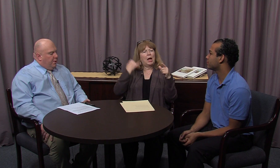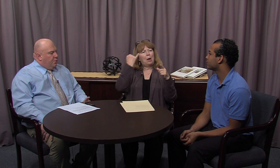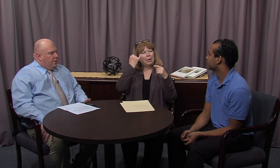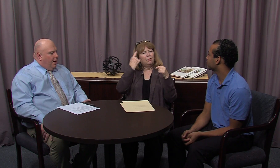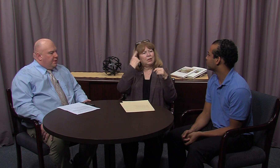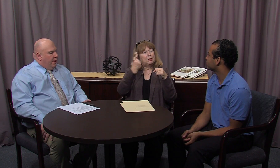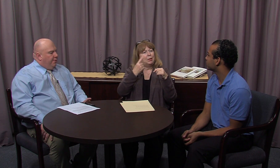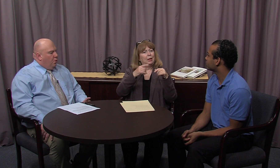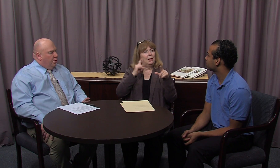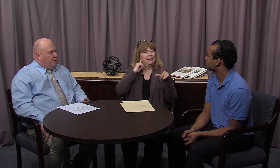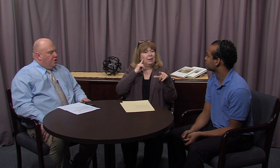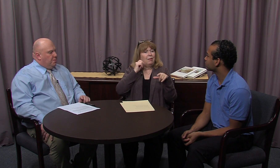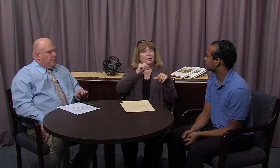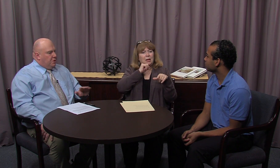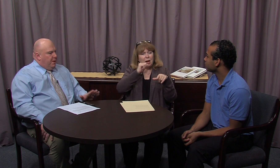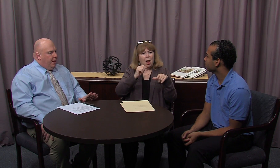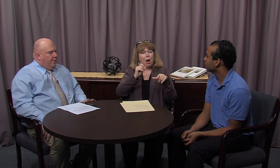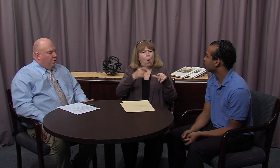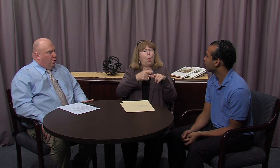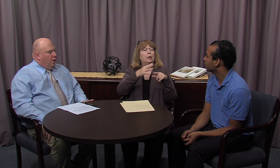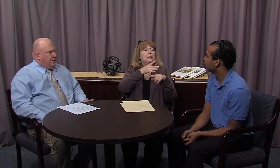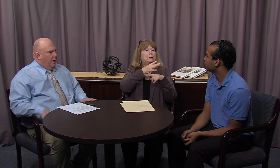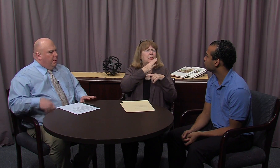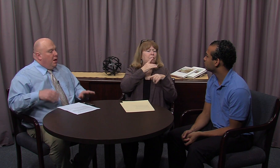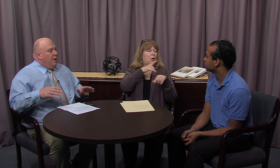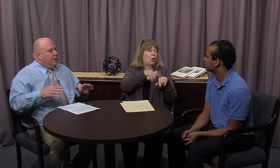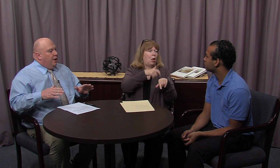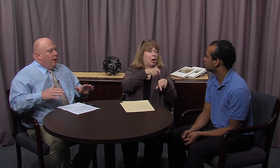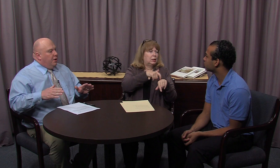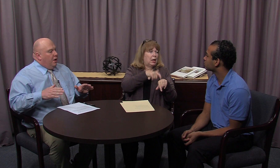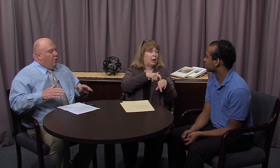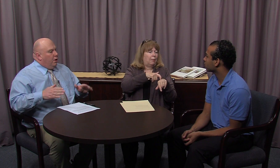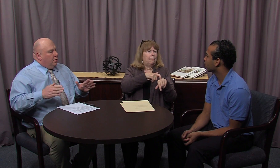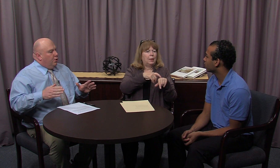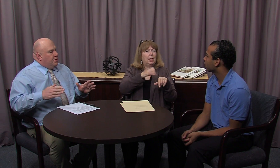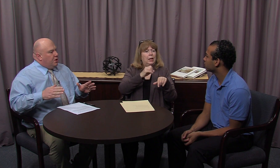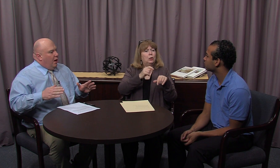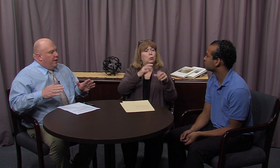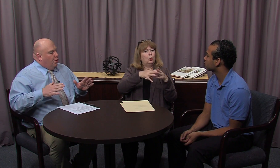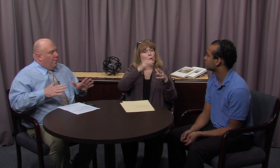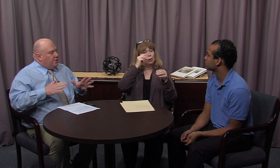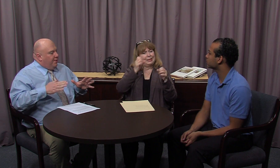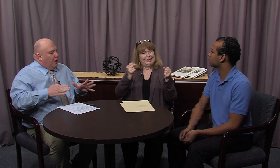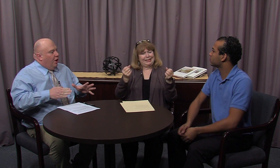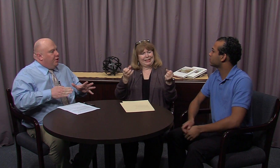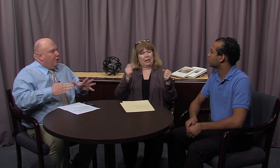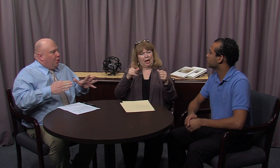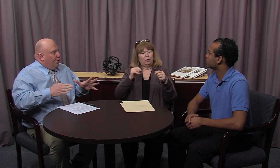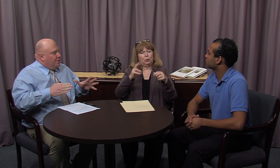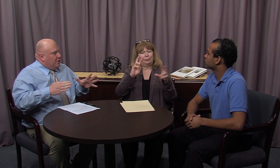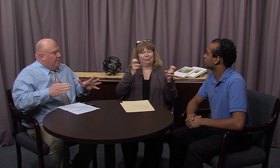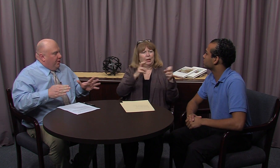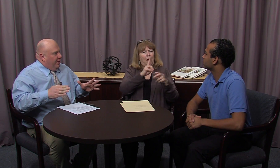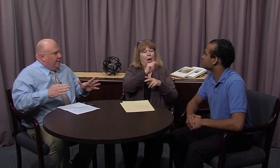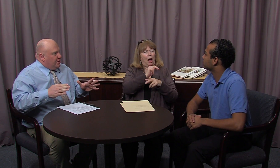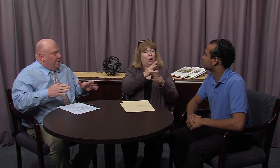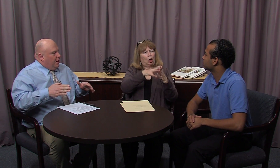who's not deaf or who's just been speaking for a long time, in order to learn sign, you almost have to unlearn some things to